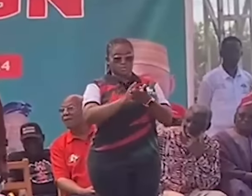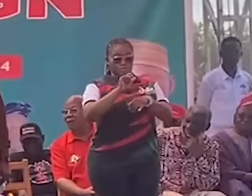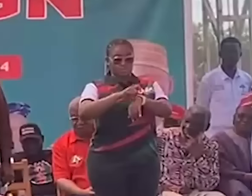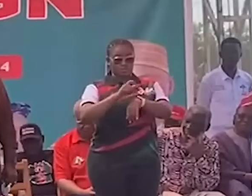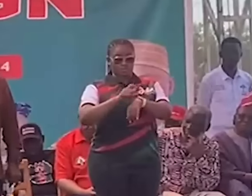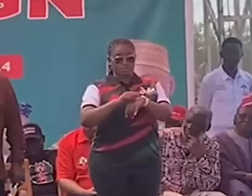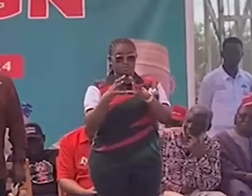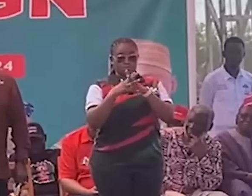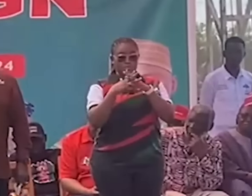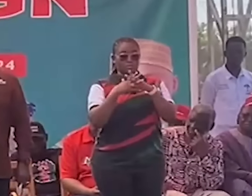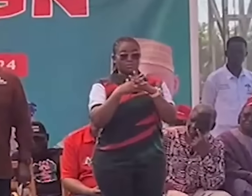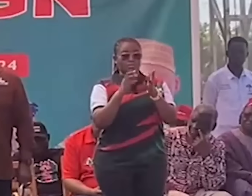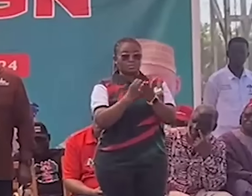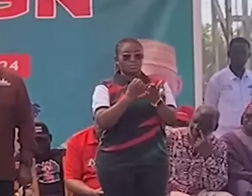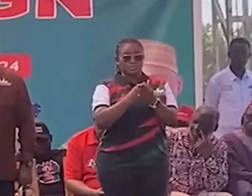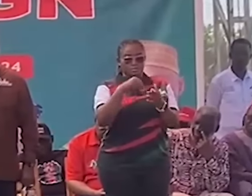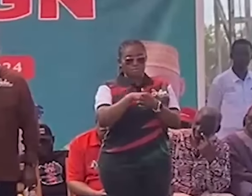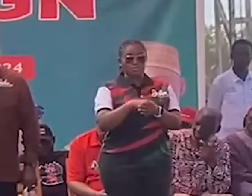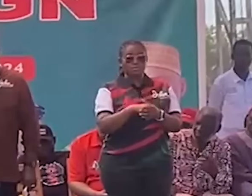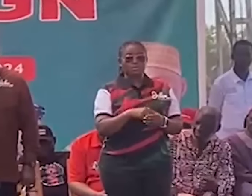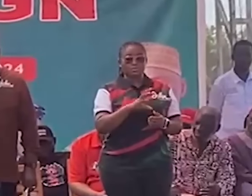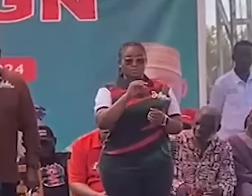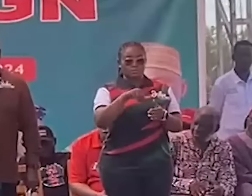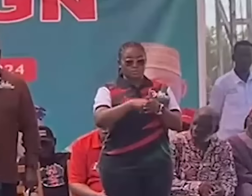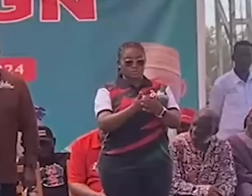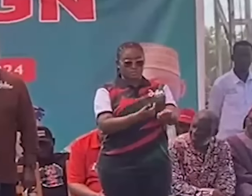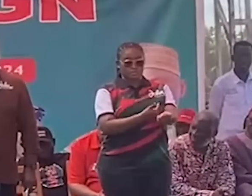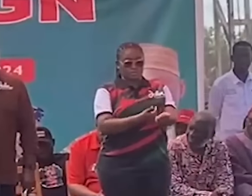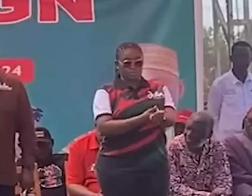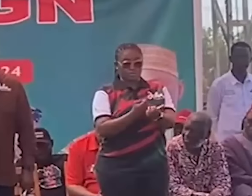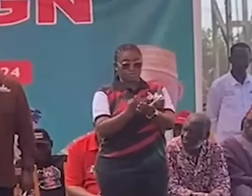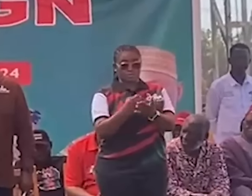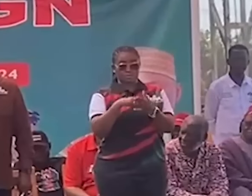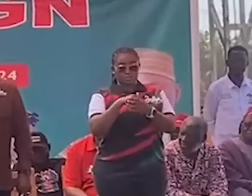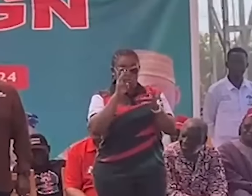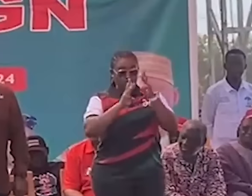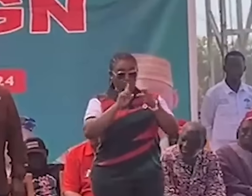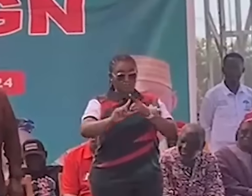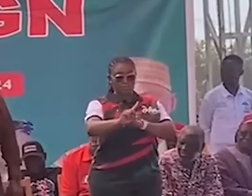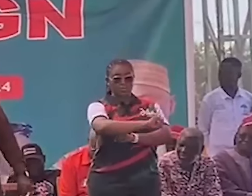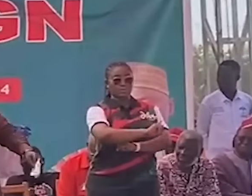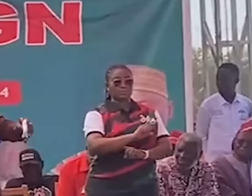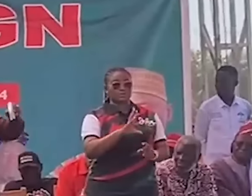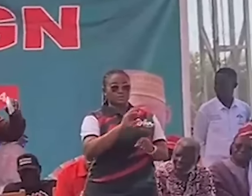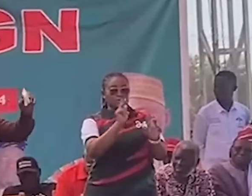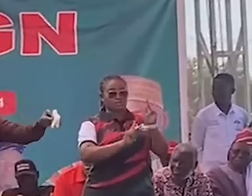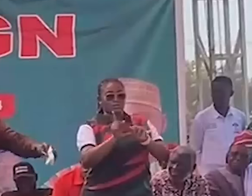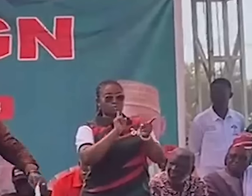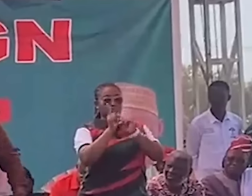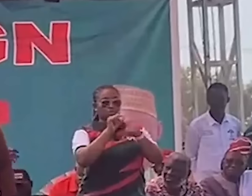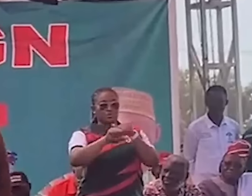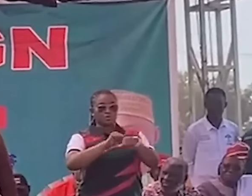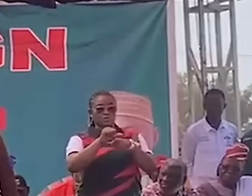the American economy was in recession, the way the Ghanaian economy is in crisis today. And people were talking